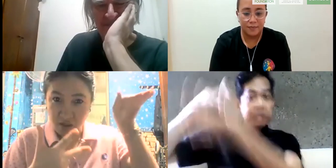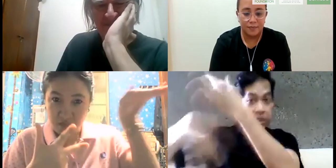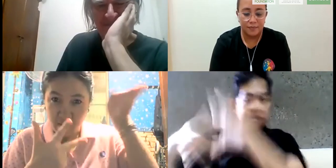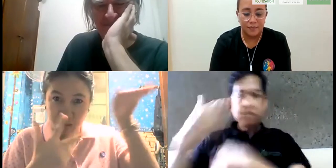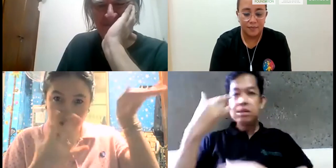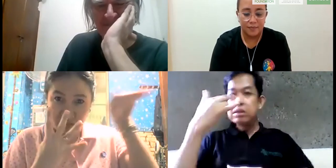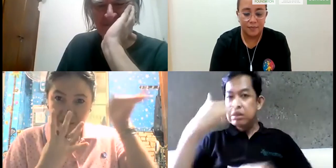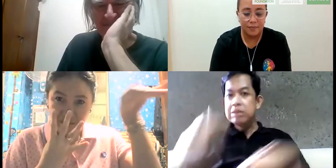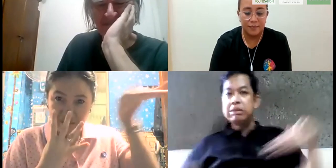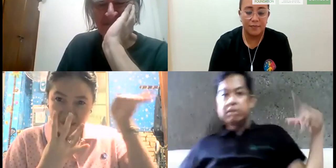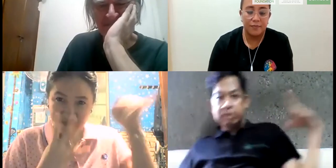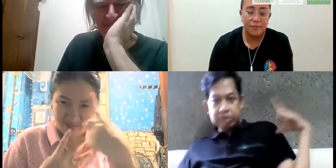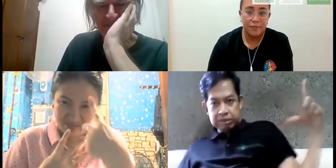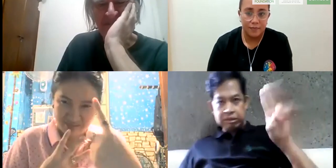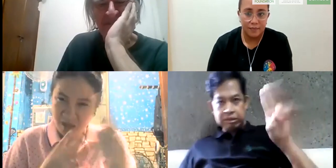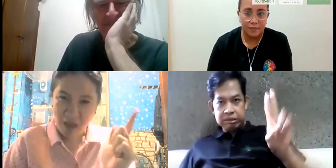So yes,